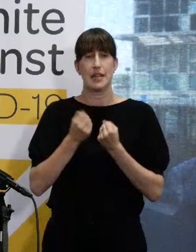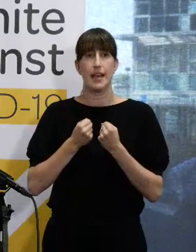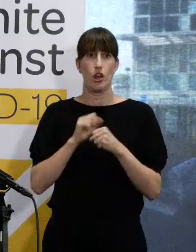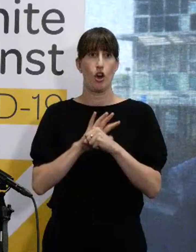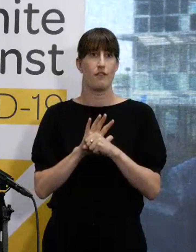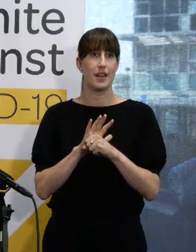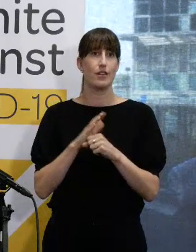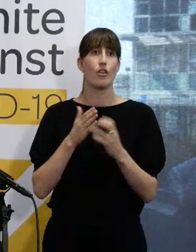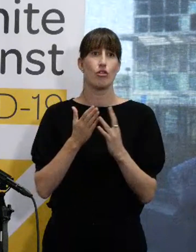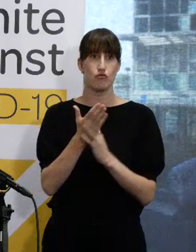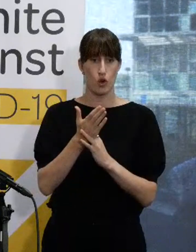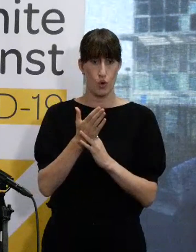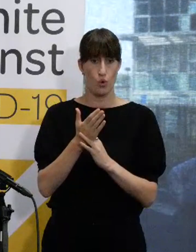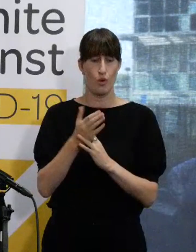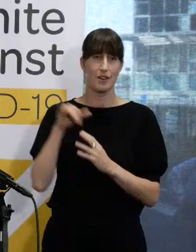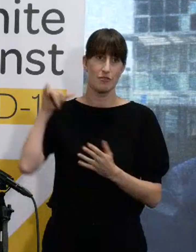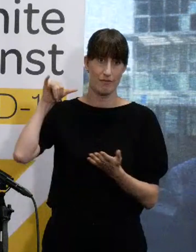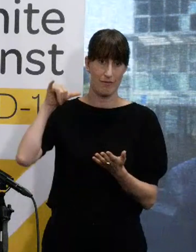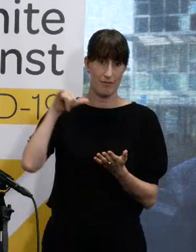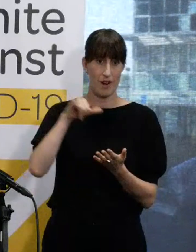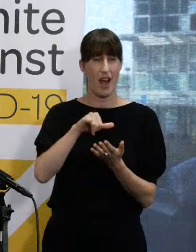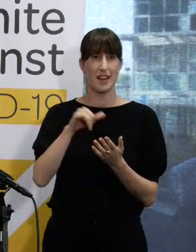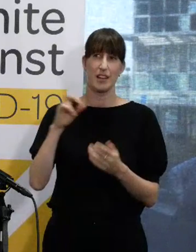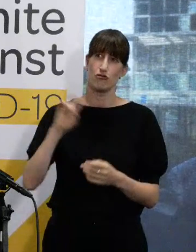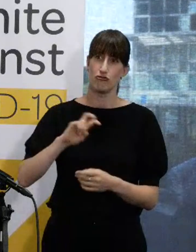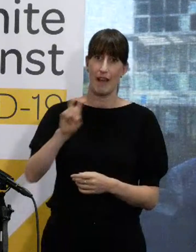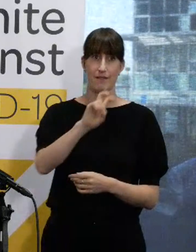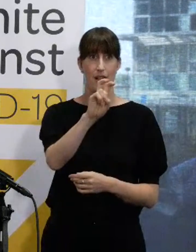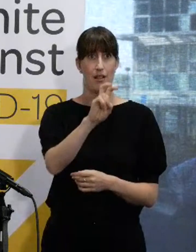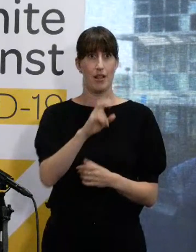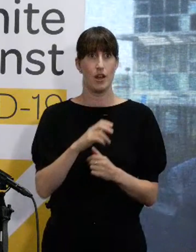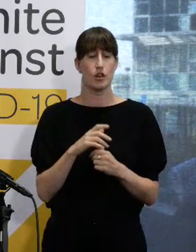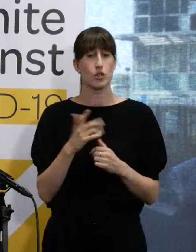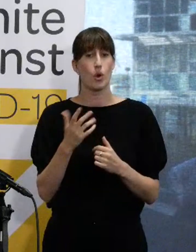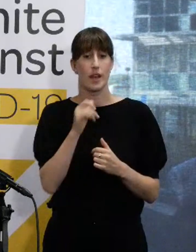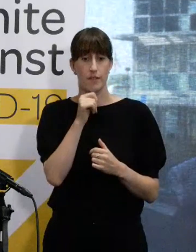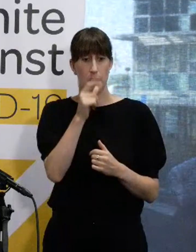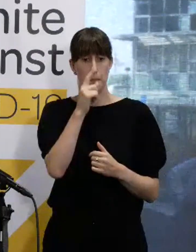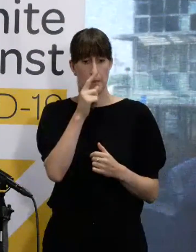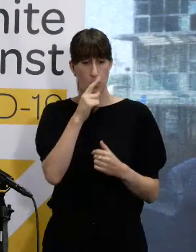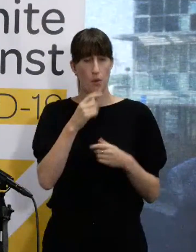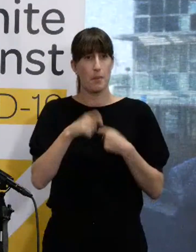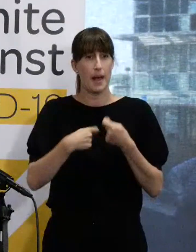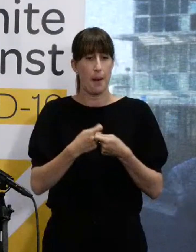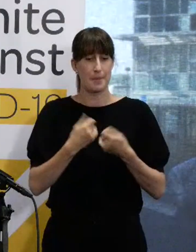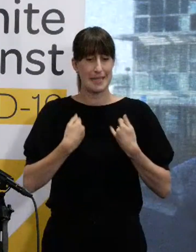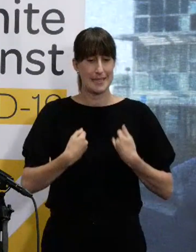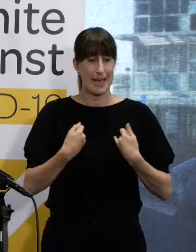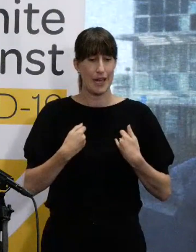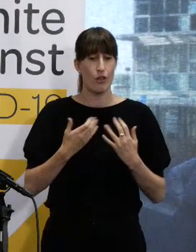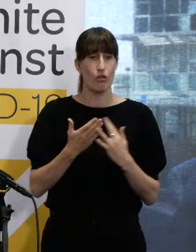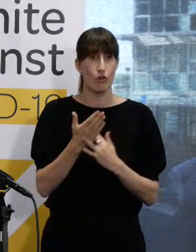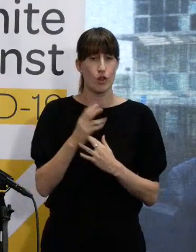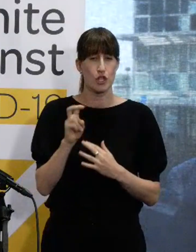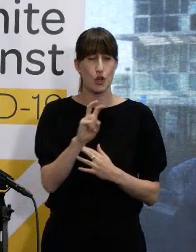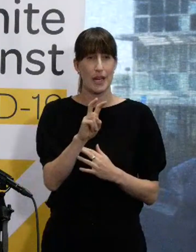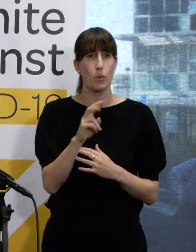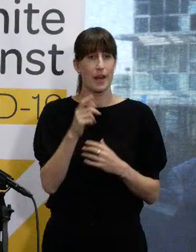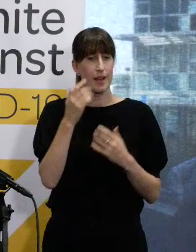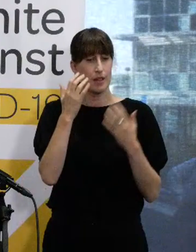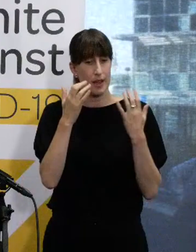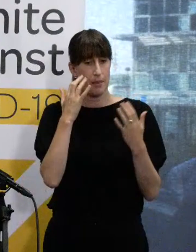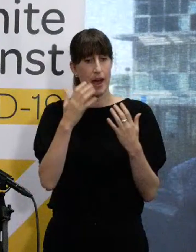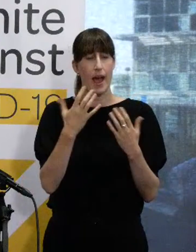people travelling should they be or become symptomatic during the journey. And onshore here, we would be thinking about